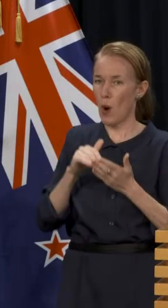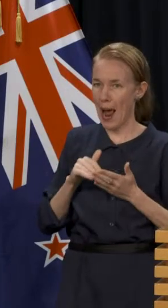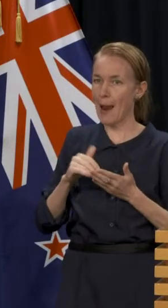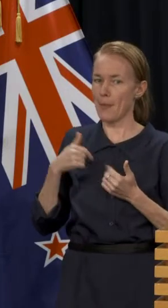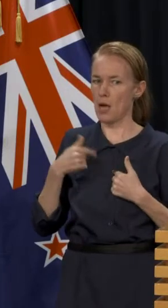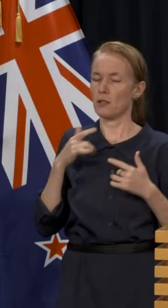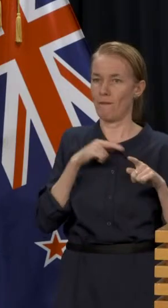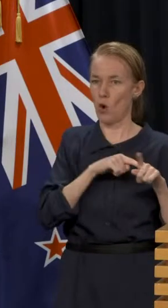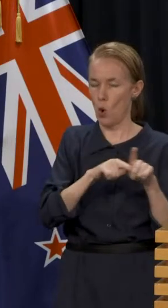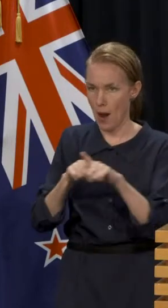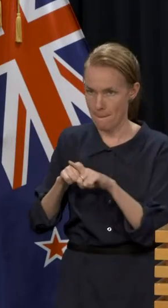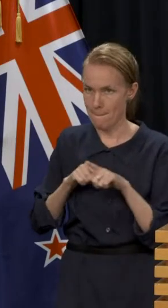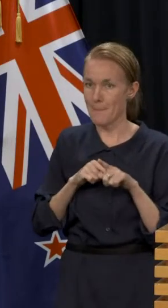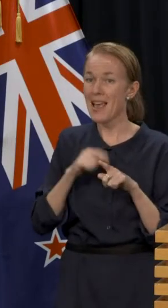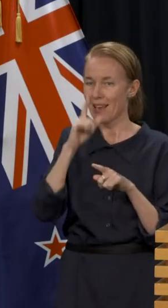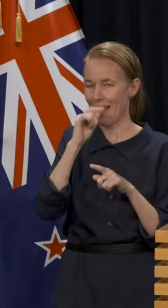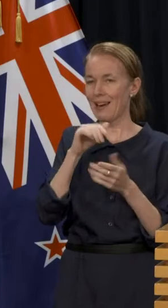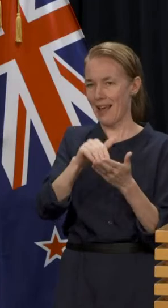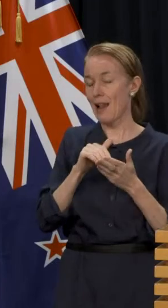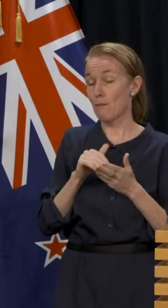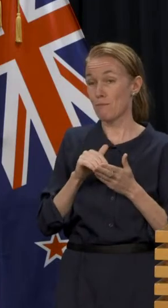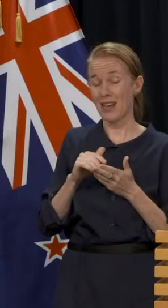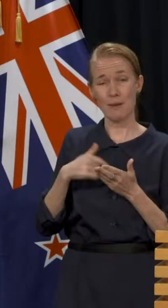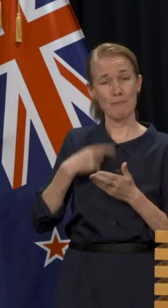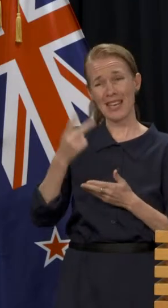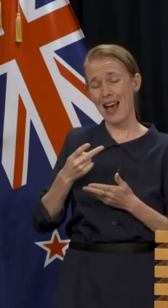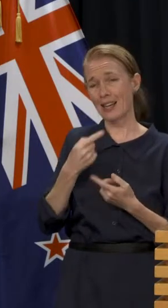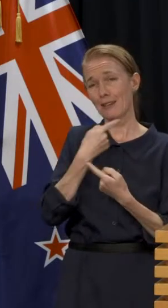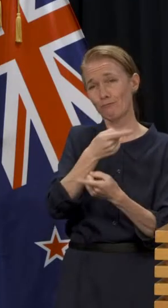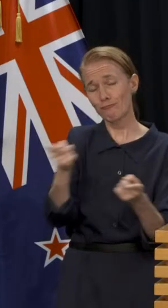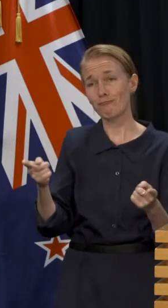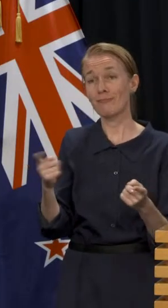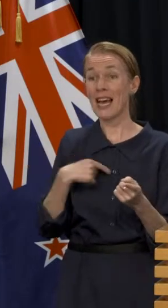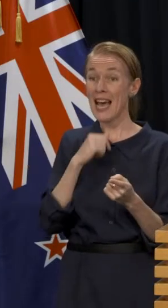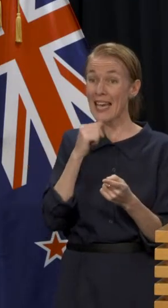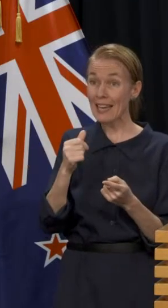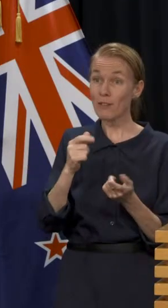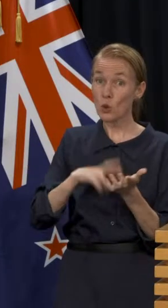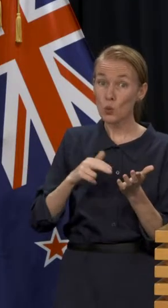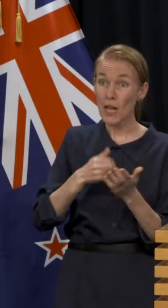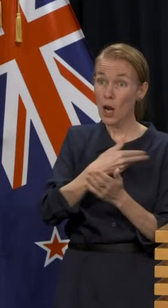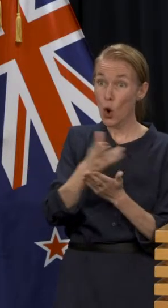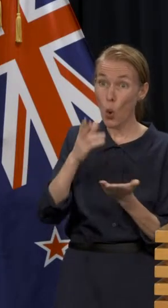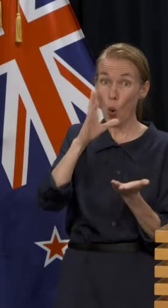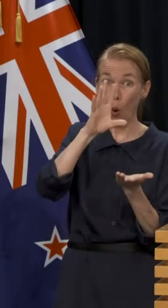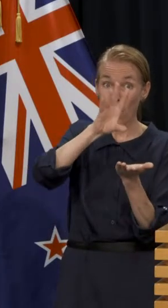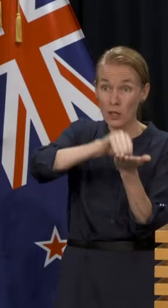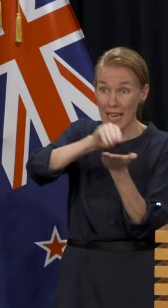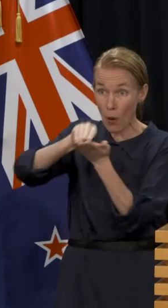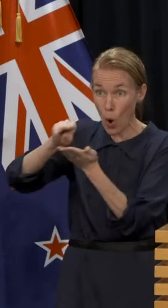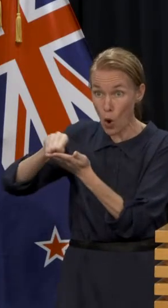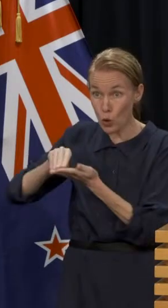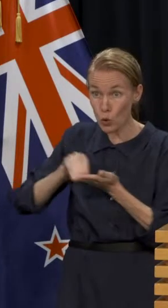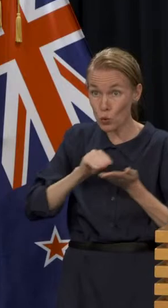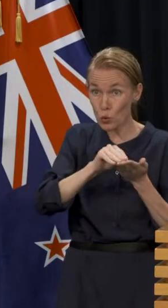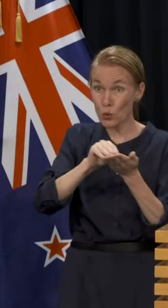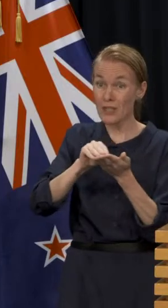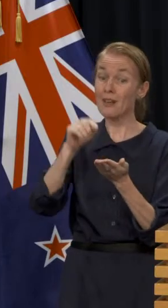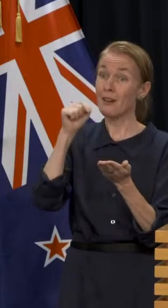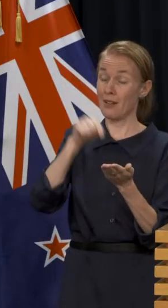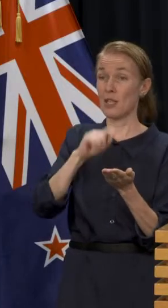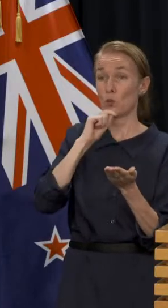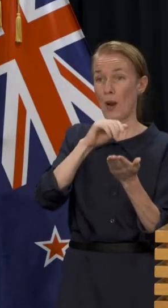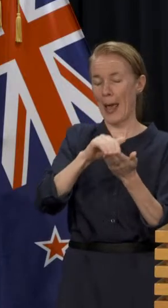moment. But certainly, the more people use it, the more useful it will be as a tool, and the more useful that push notification function will become.